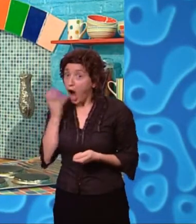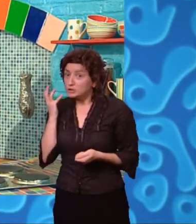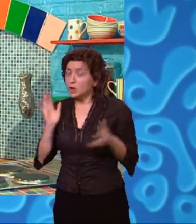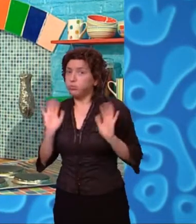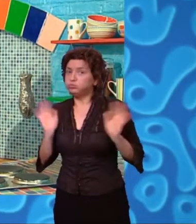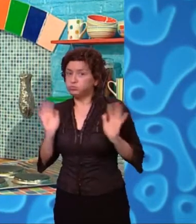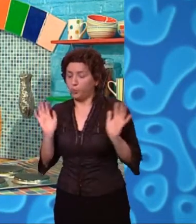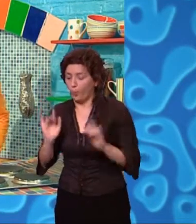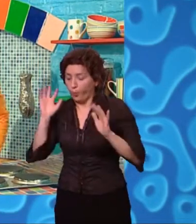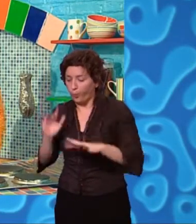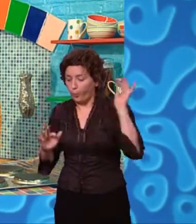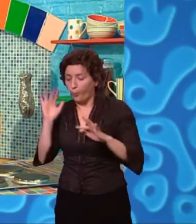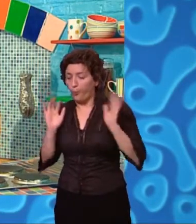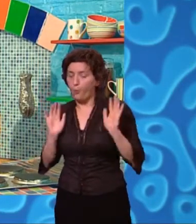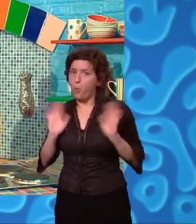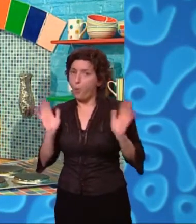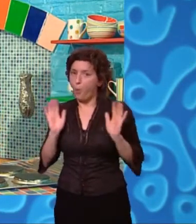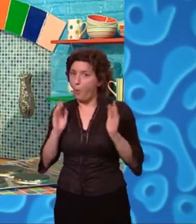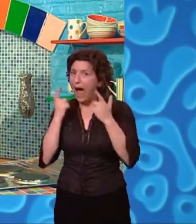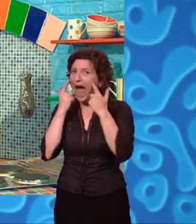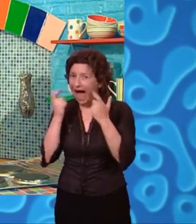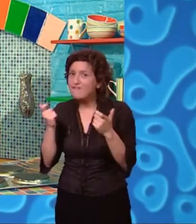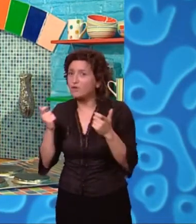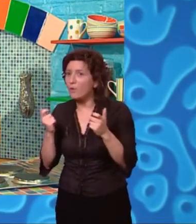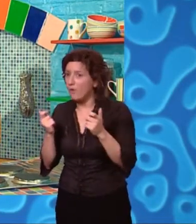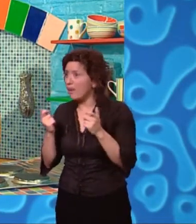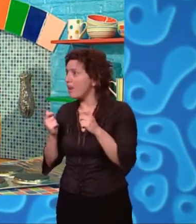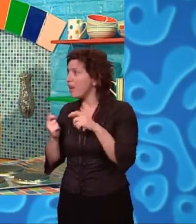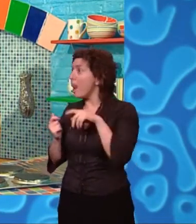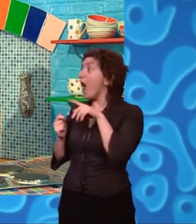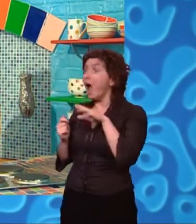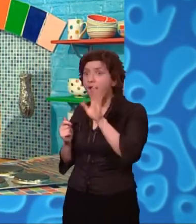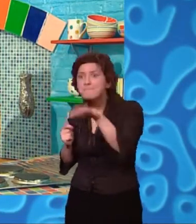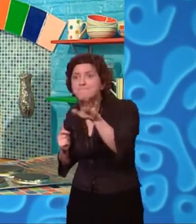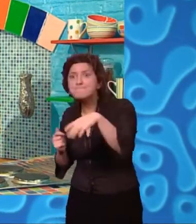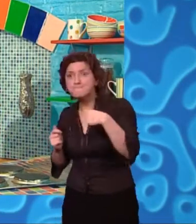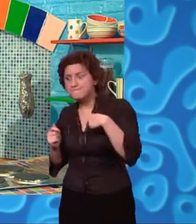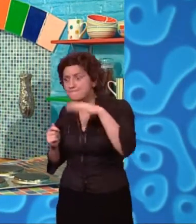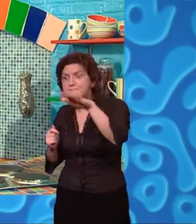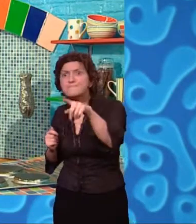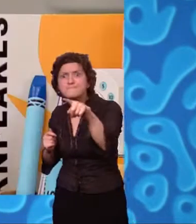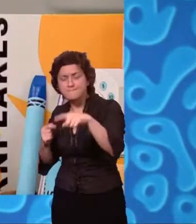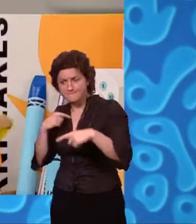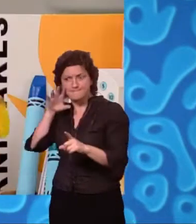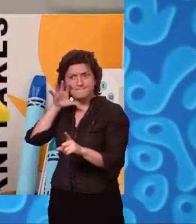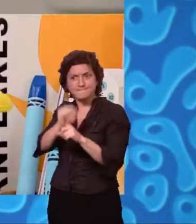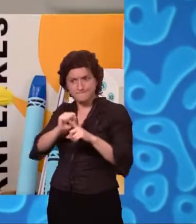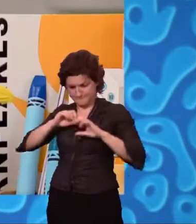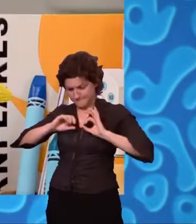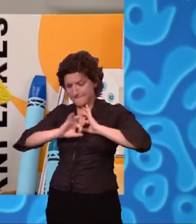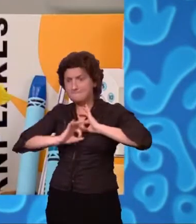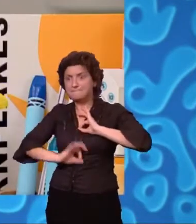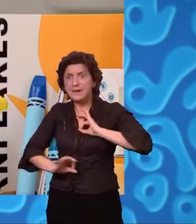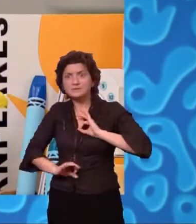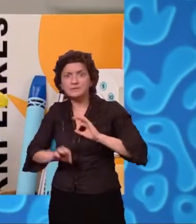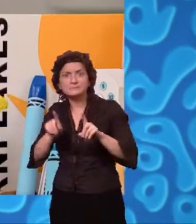hot. Hey, Small, I noticed earlier that my buttons matched. Do yours?